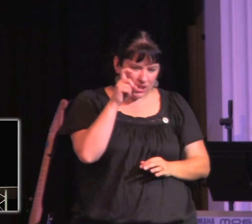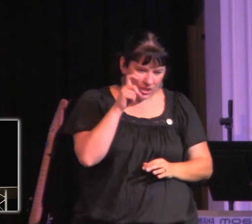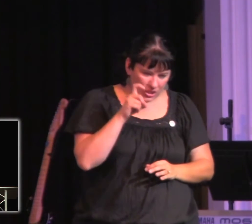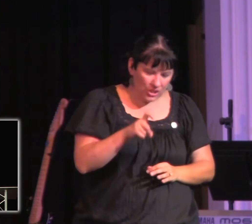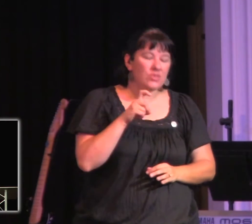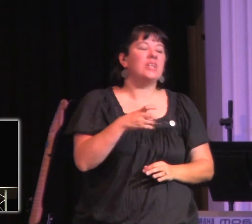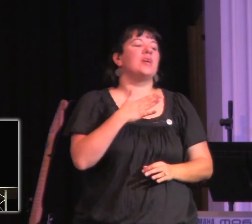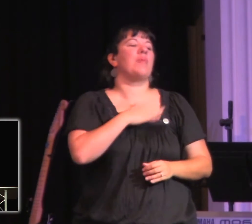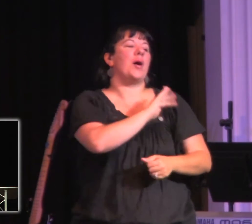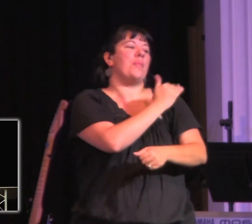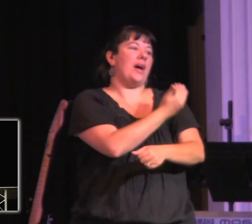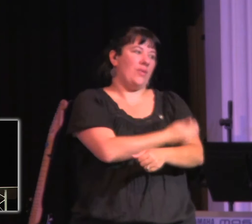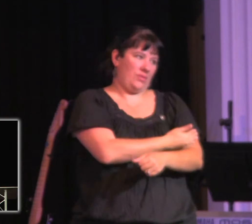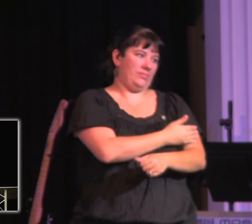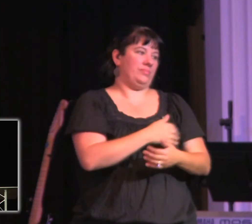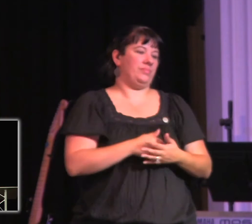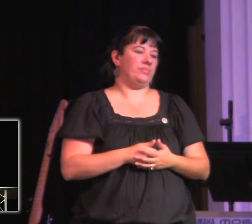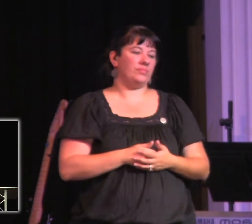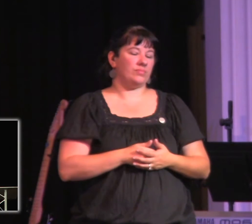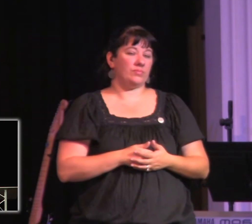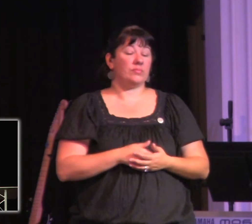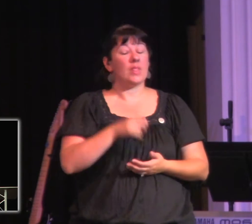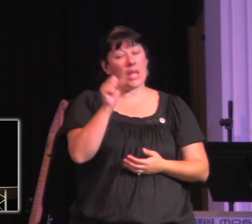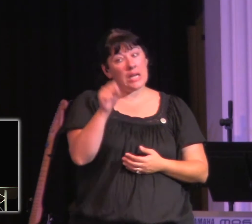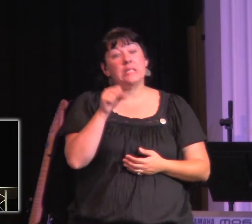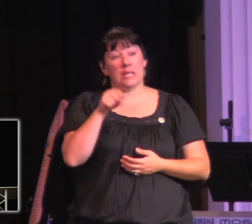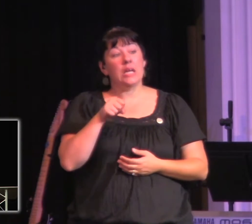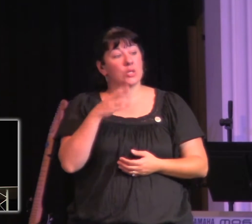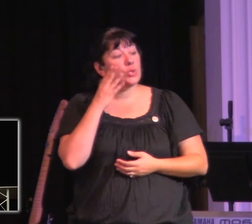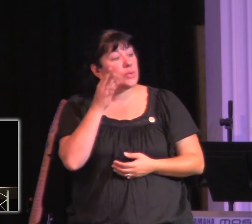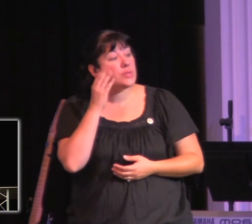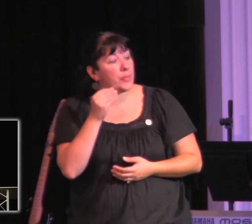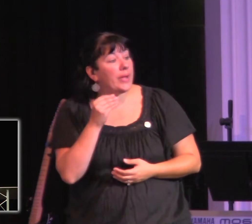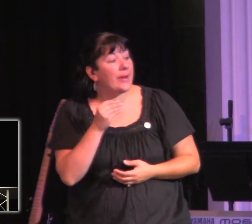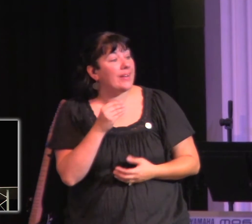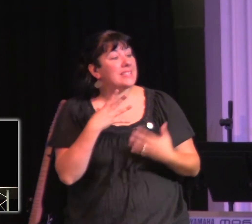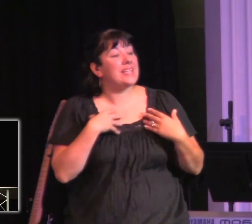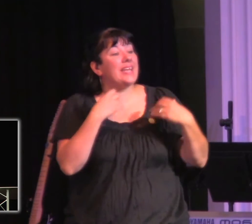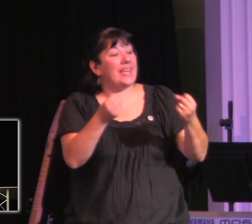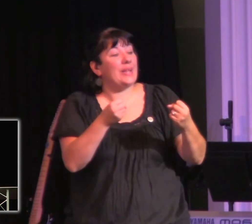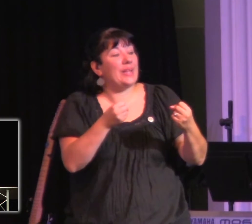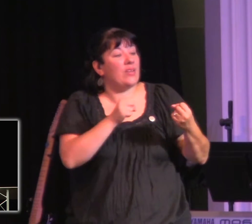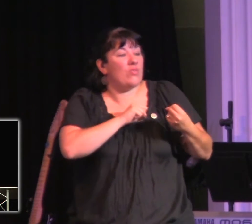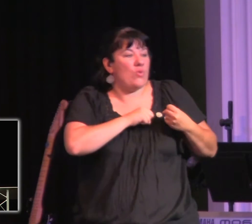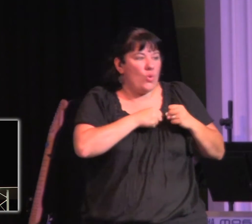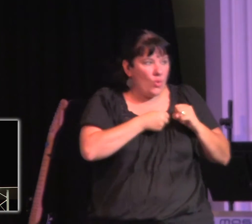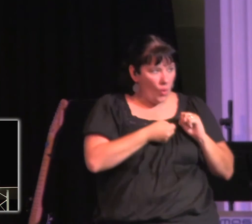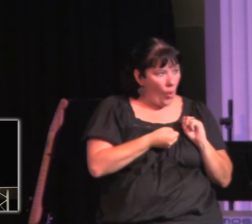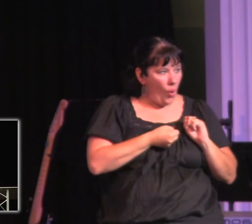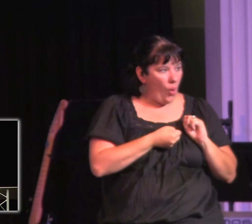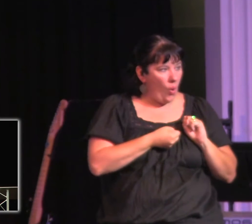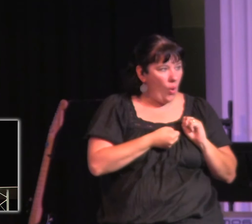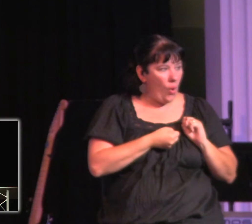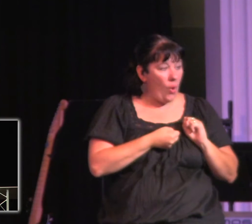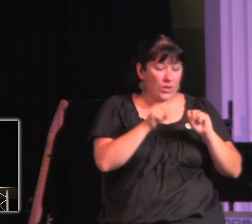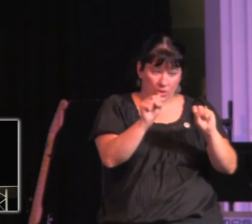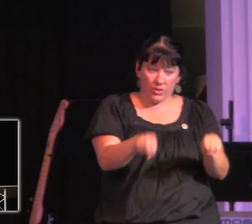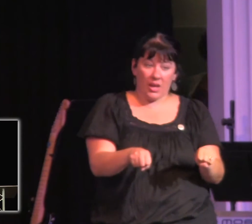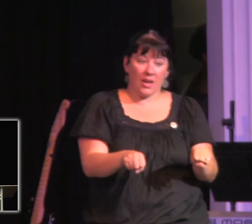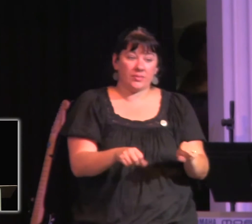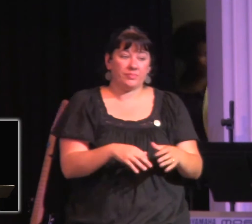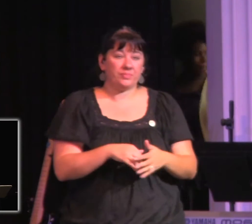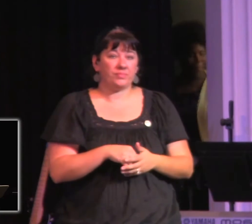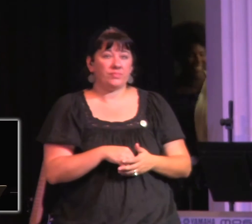our brokenness. You can be healed from brokenness. You can be healed. This is what